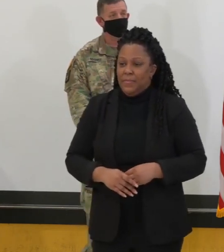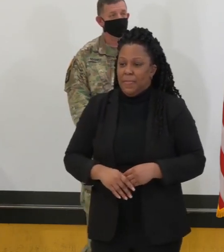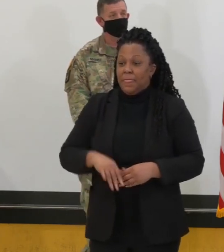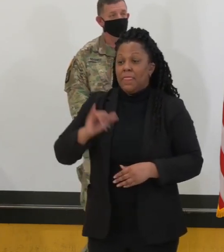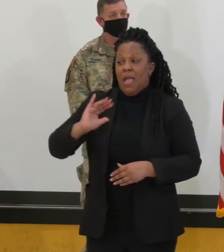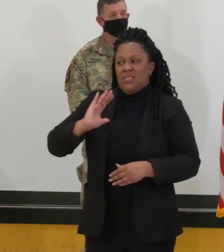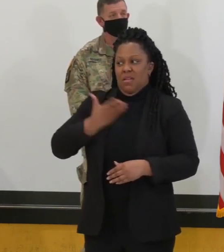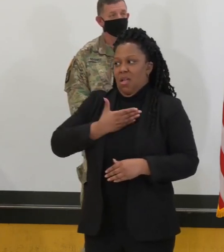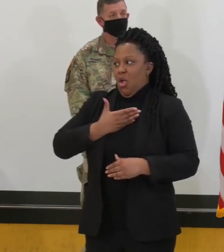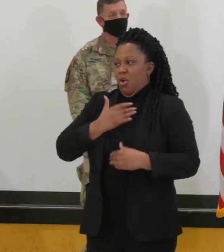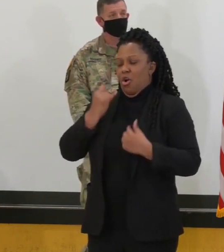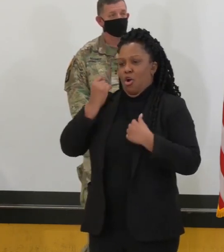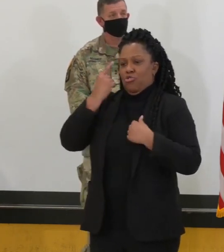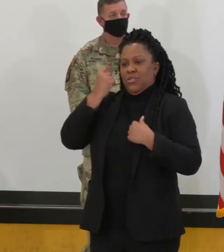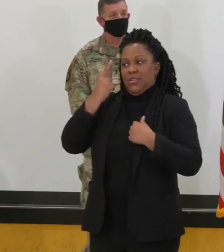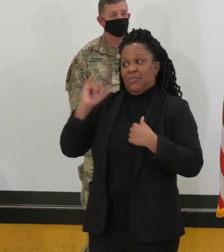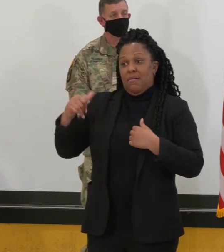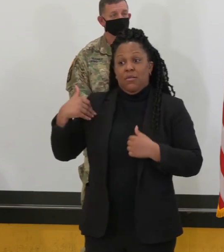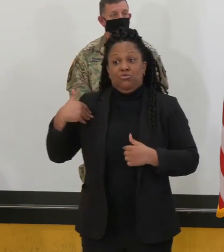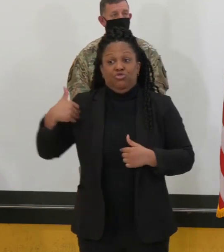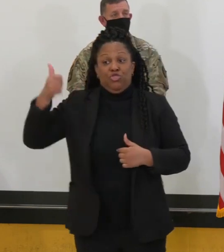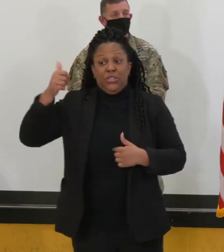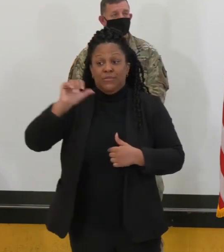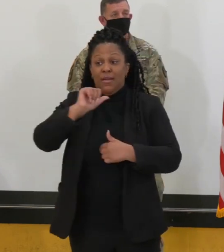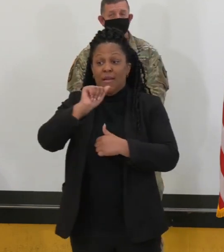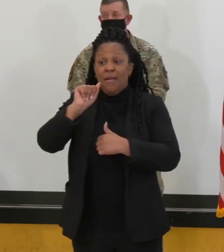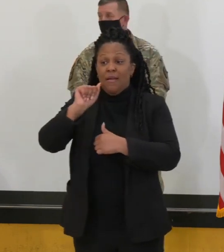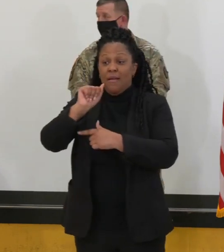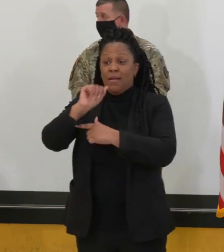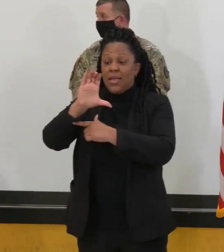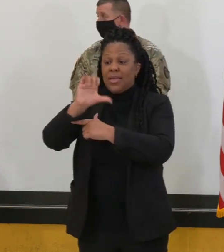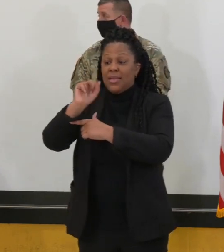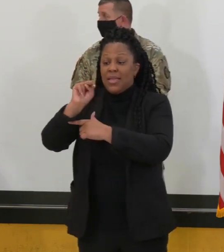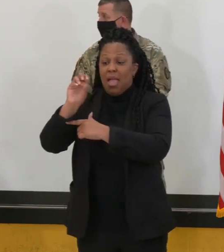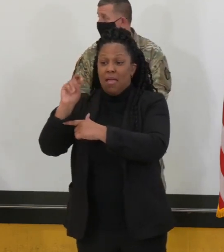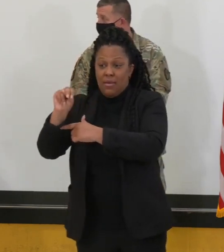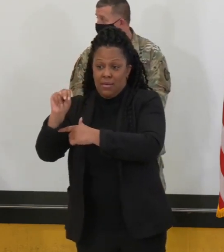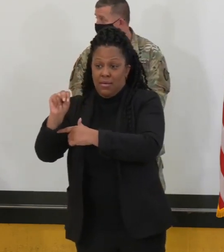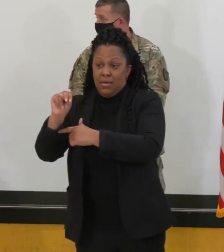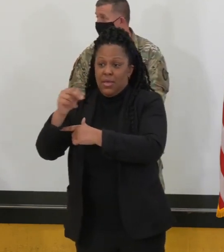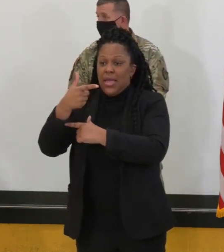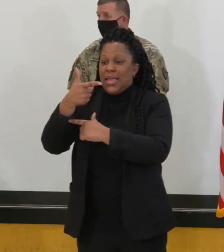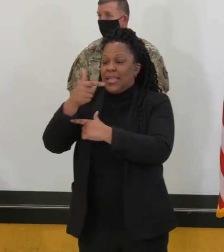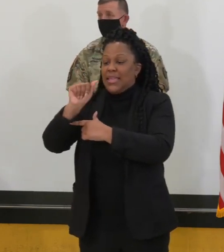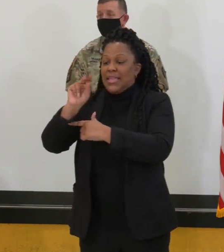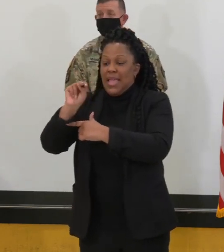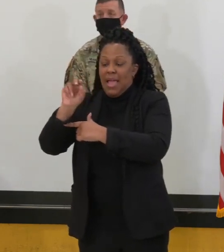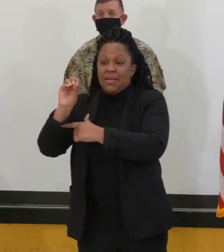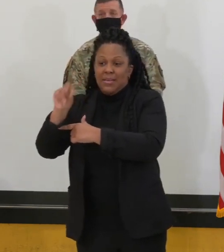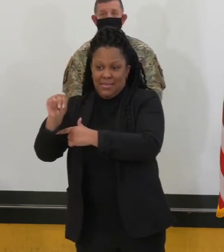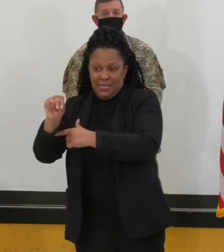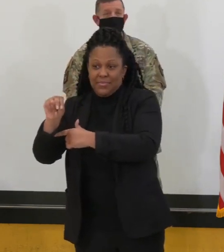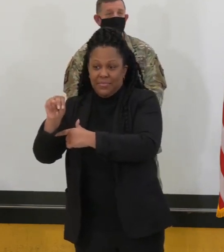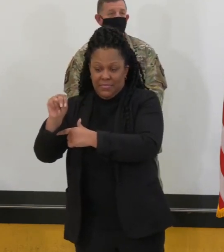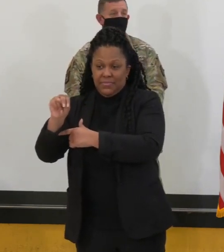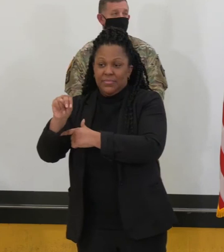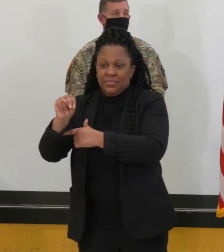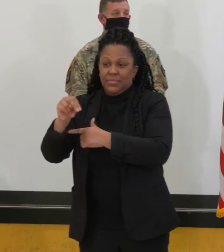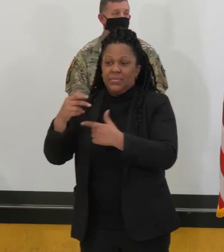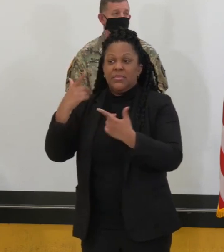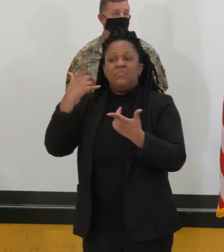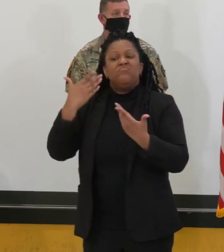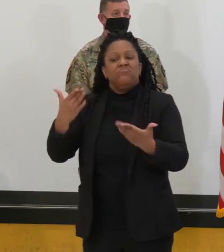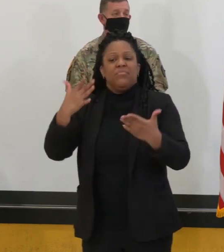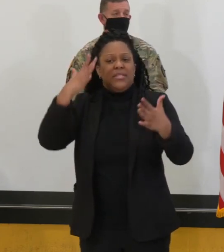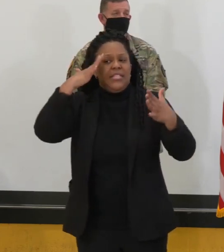that Chief Gannon was operating under, and we support the law as it has. We've supported